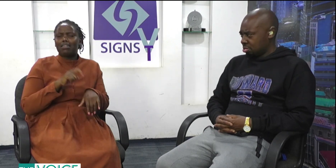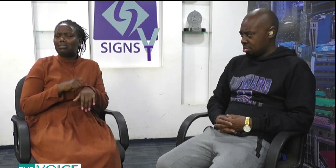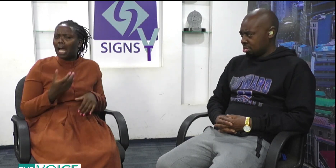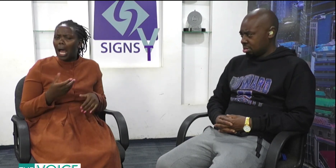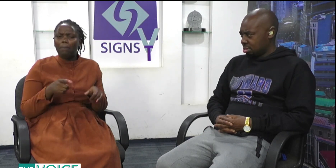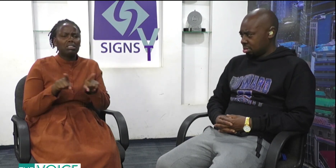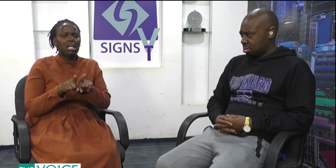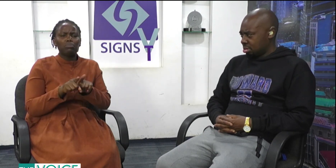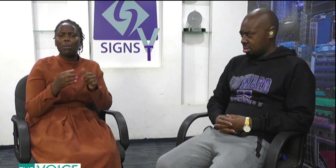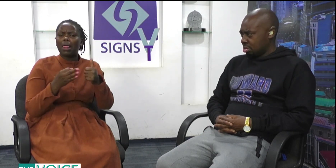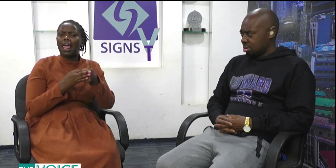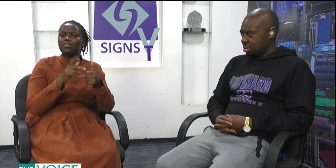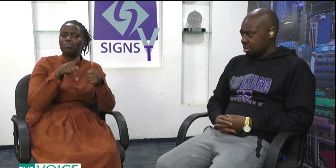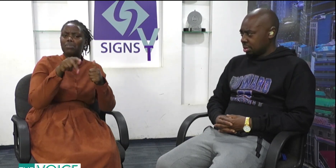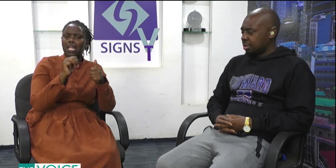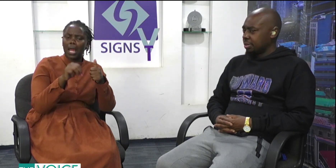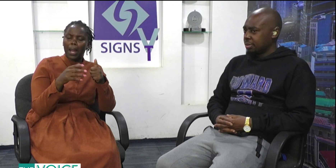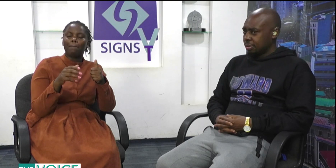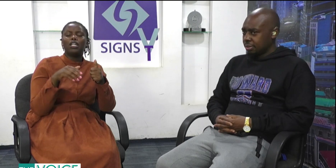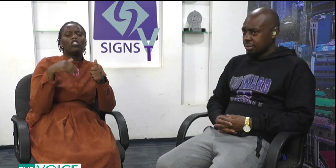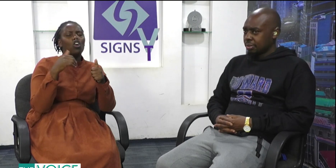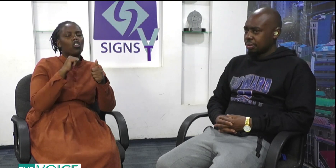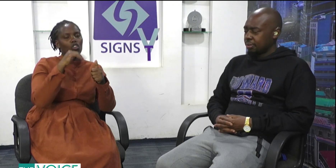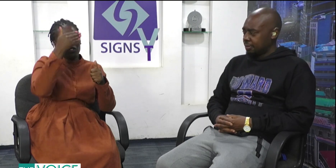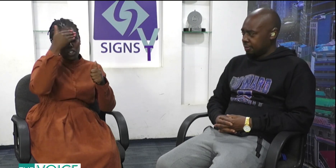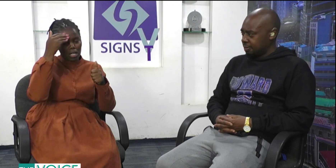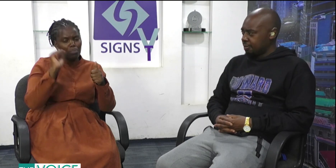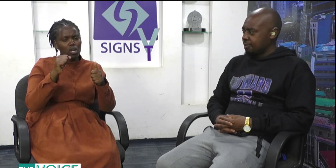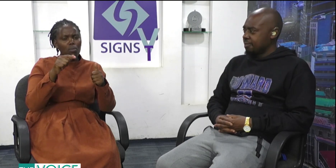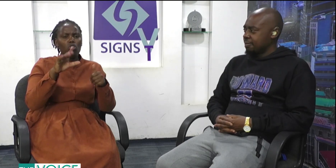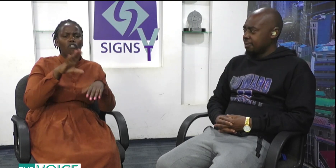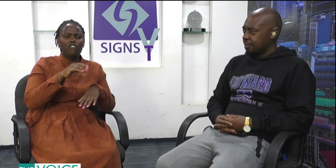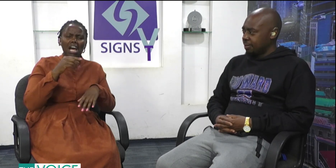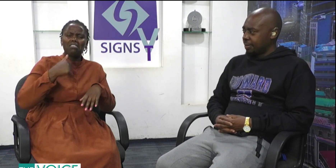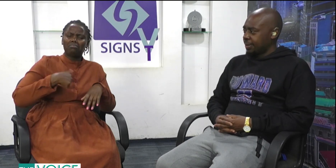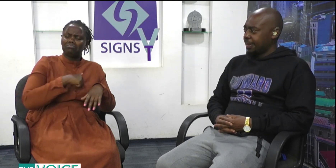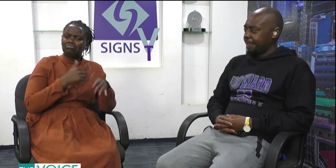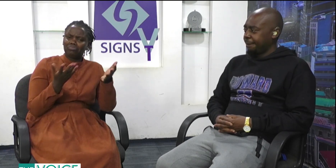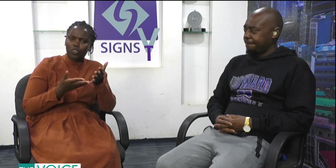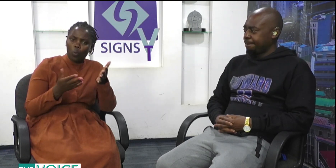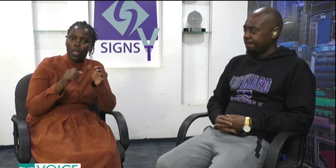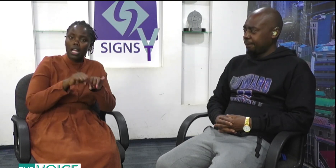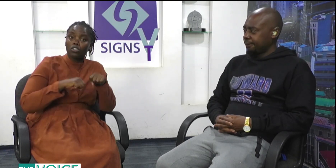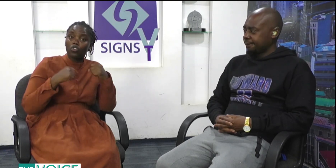repeat every Sunday also at 8 p.m.